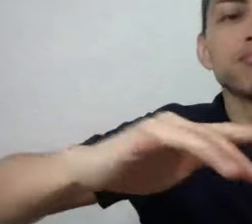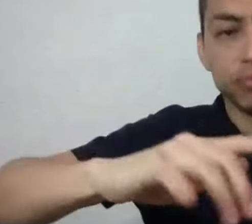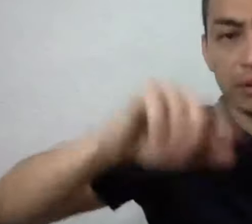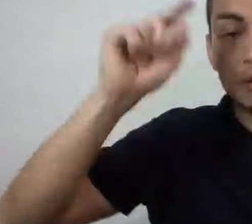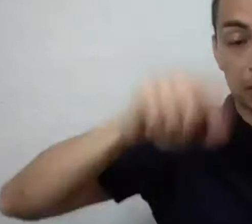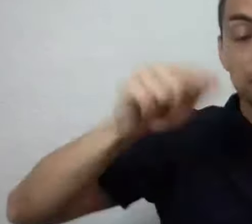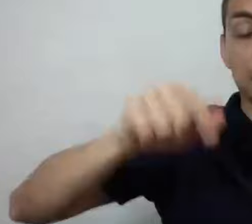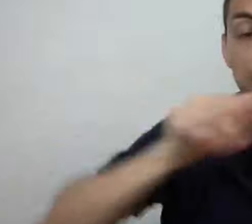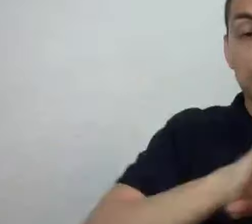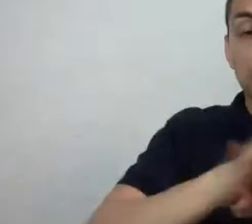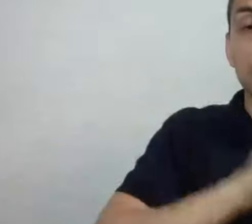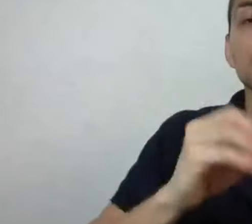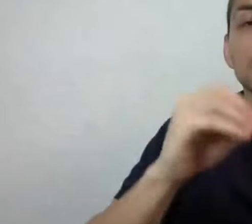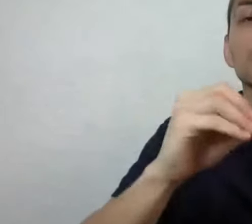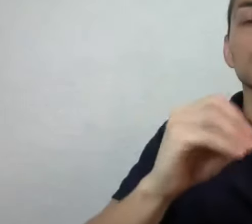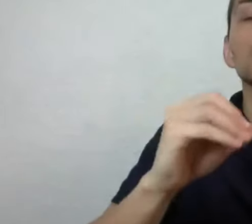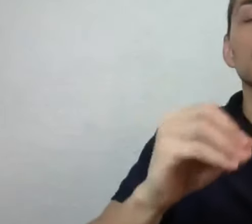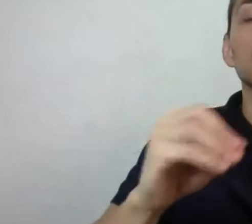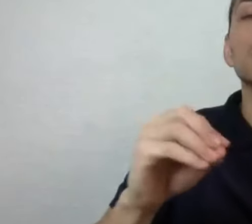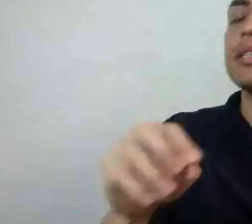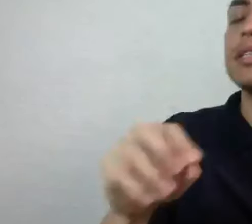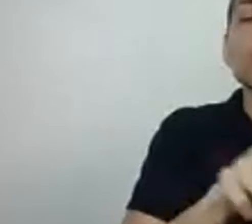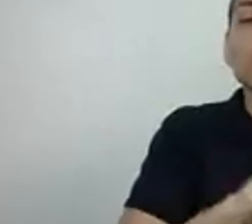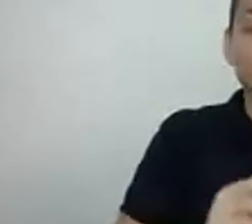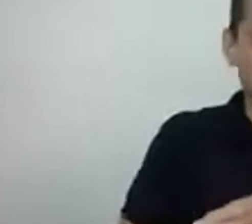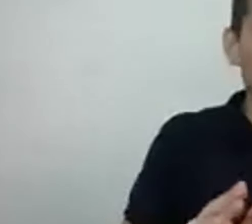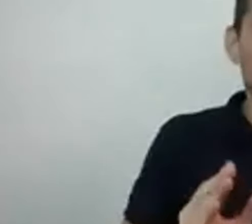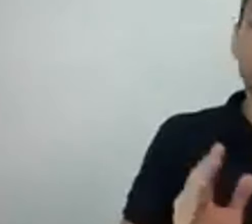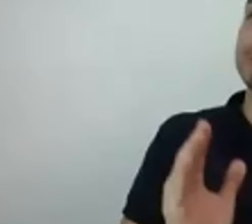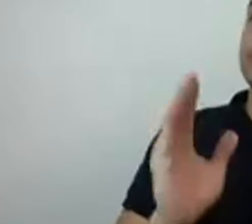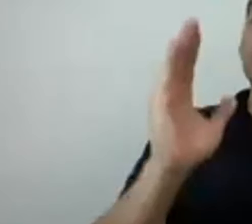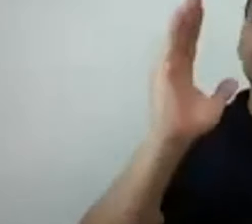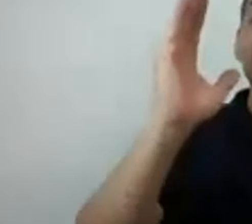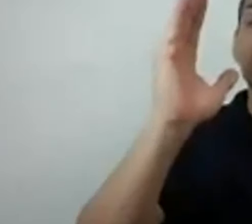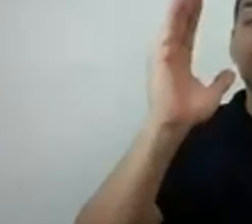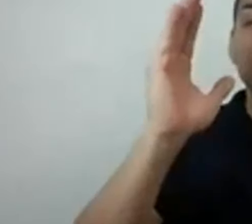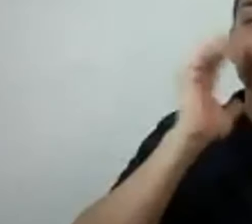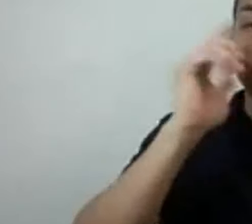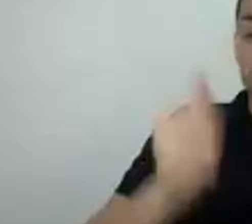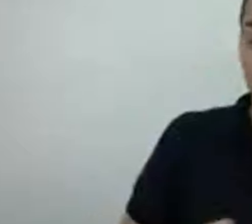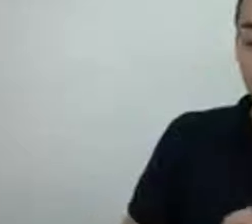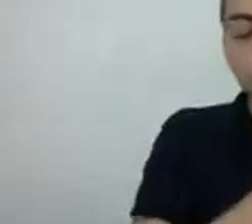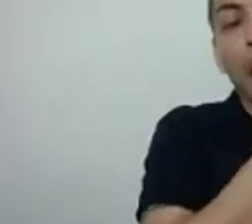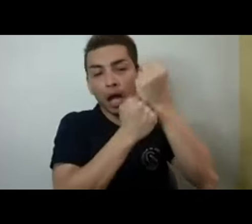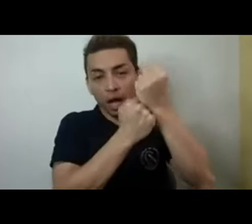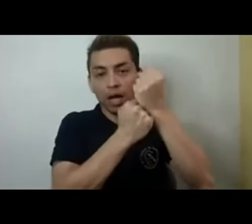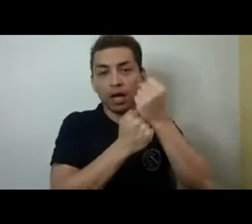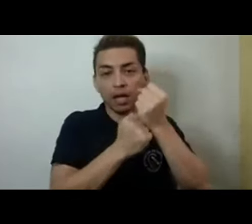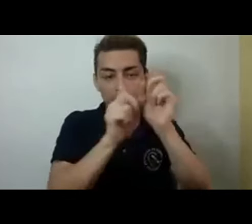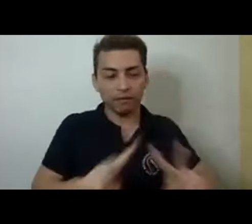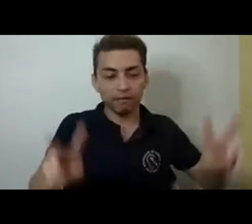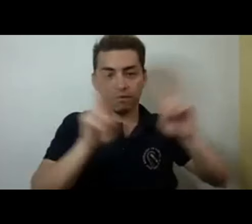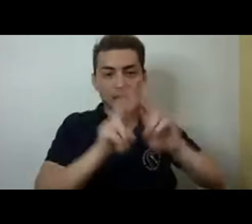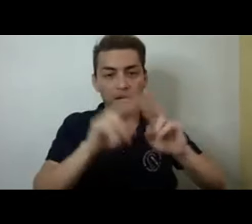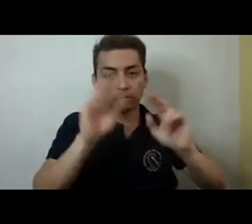of productive and prosperous societies by which essential human values such as respect, equality, and